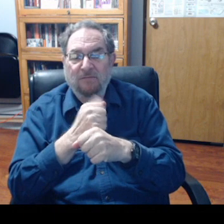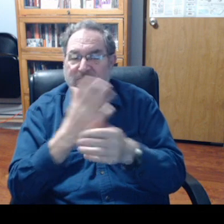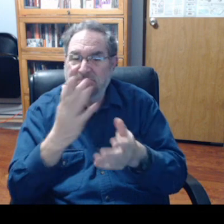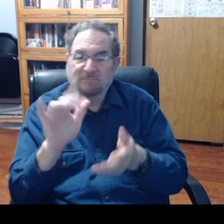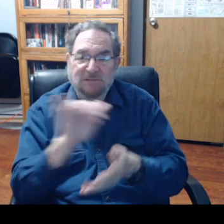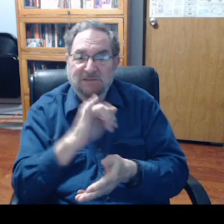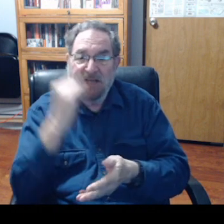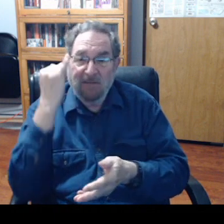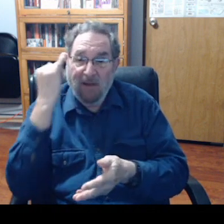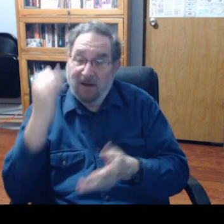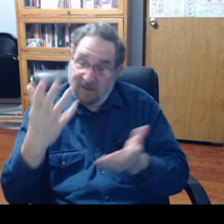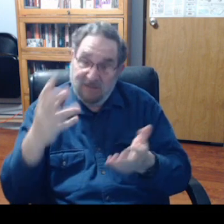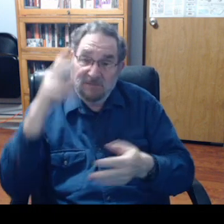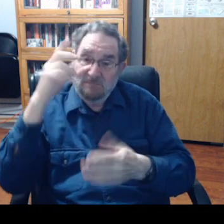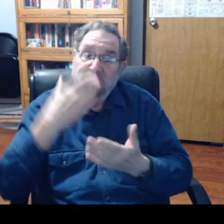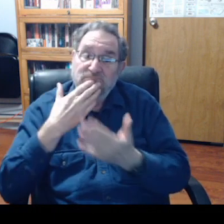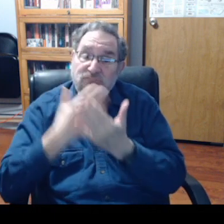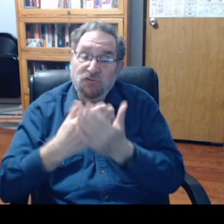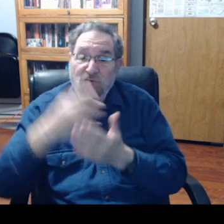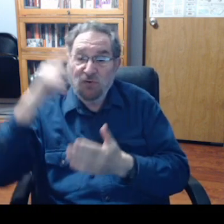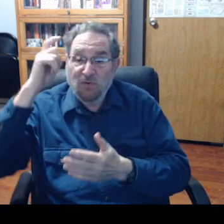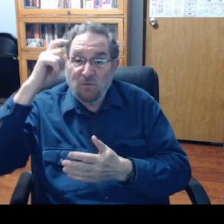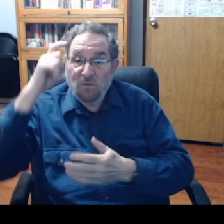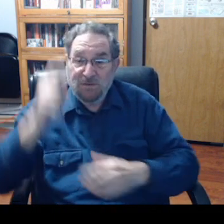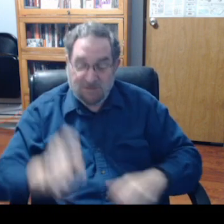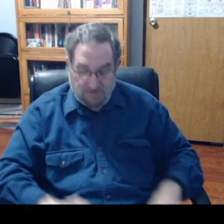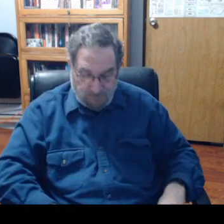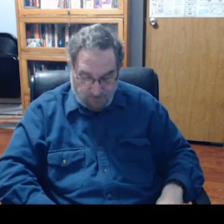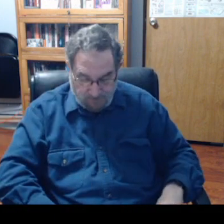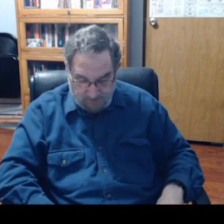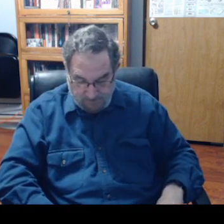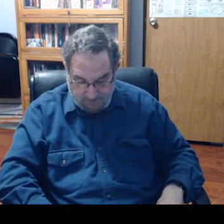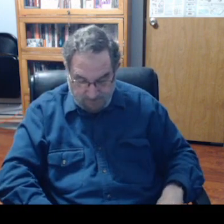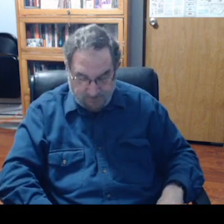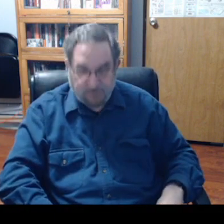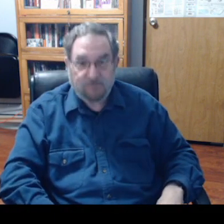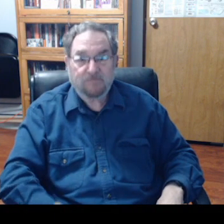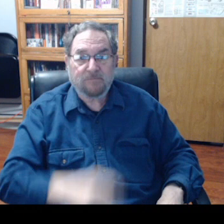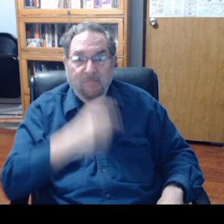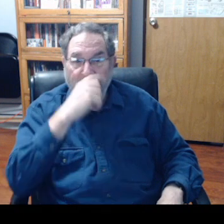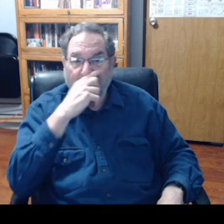repaired. Same idea, good wisdom.